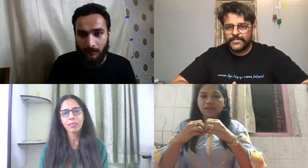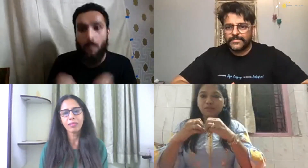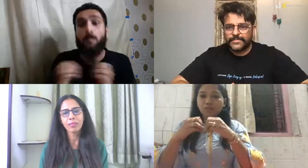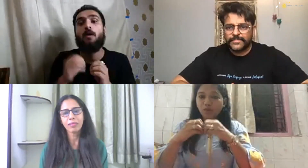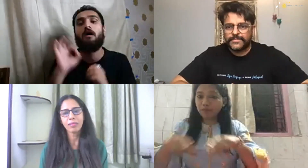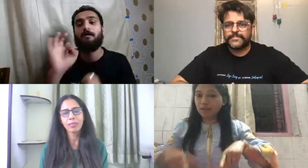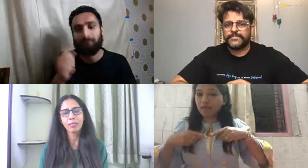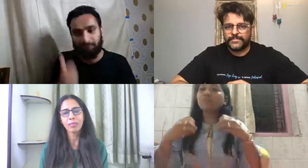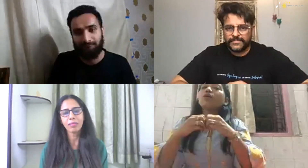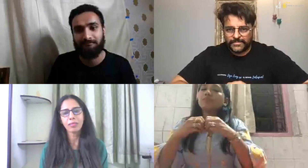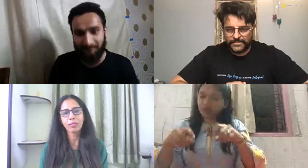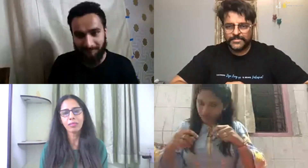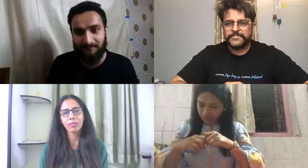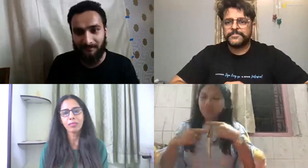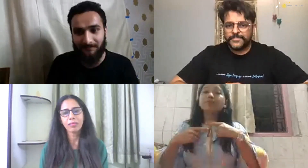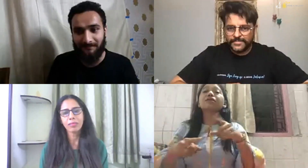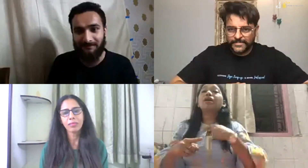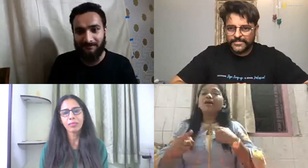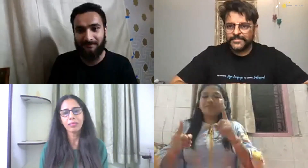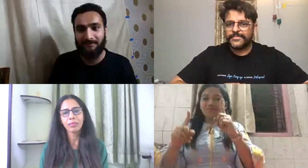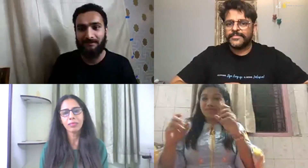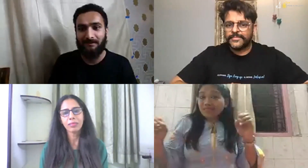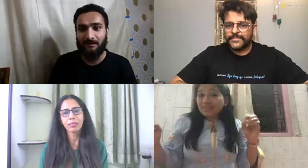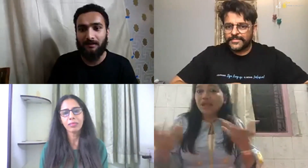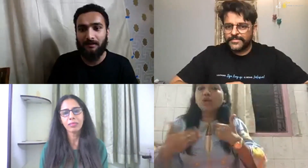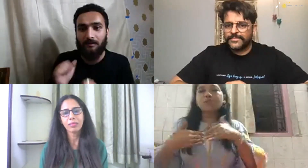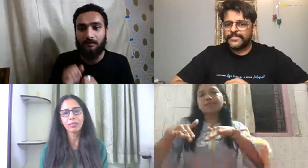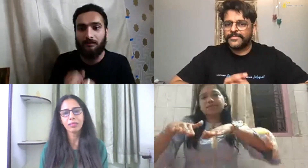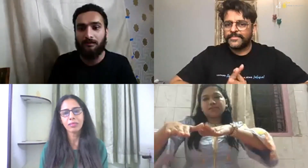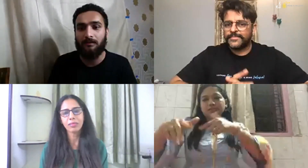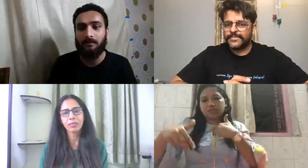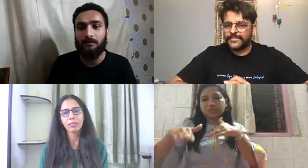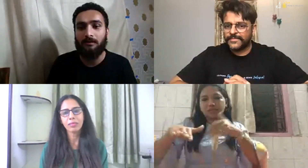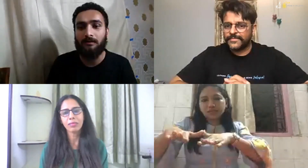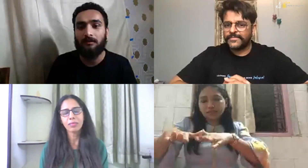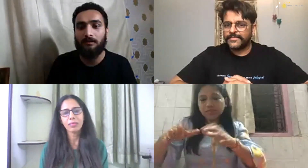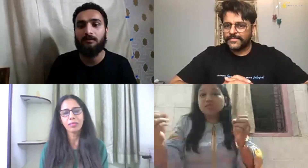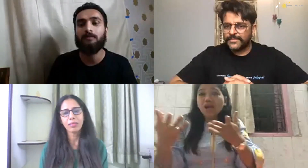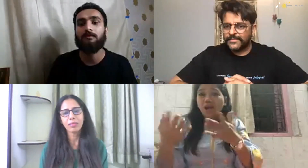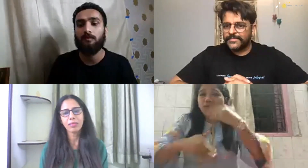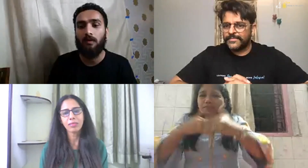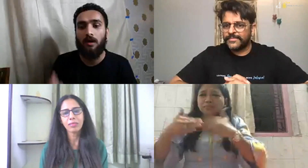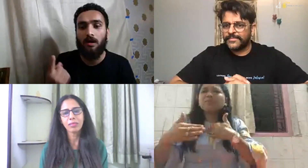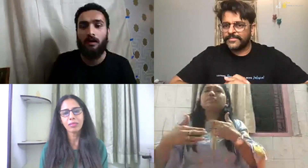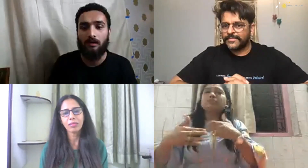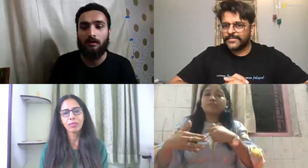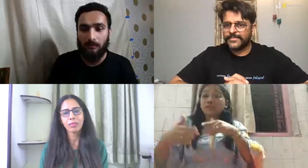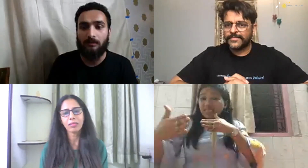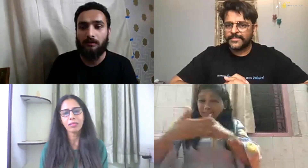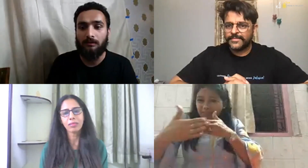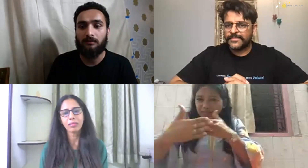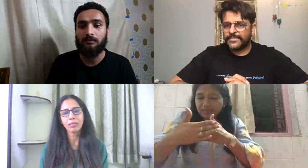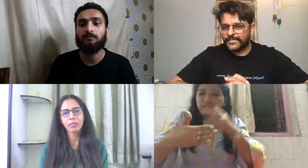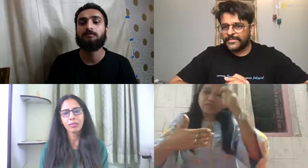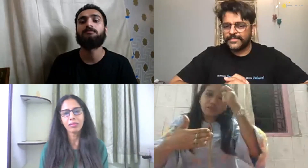Okay. I'm from Bombay. Okay. So the first thing I started with the